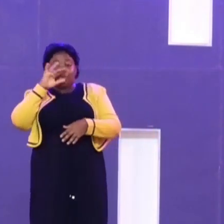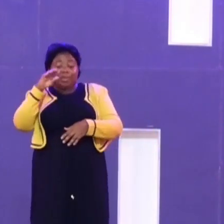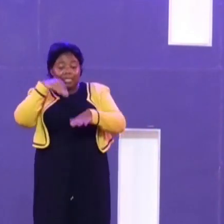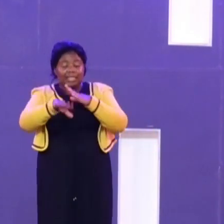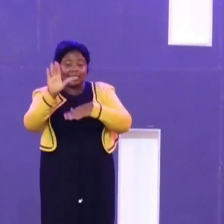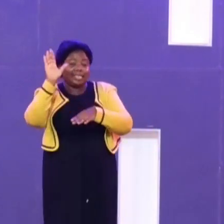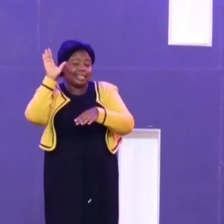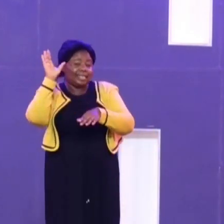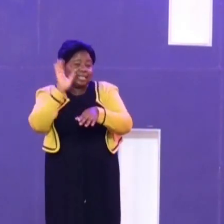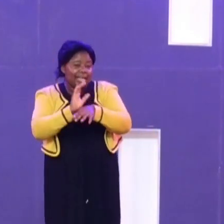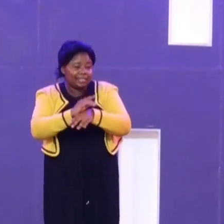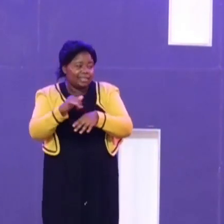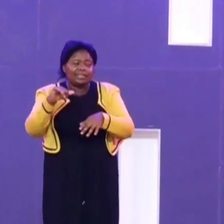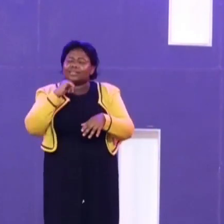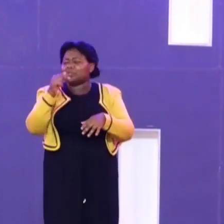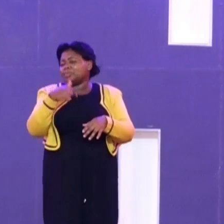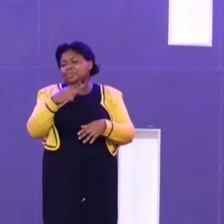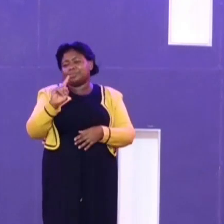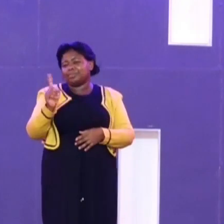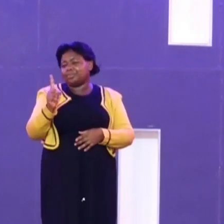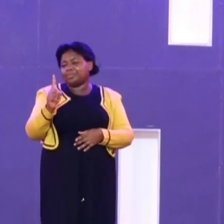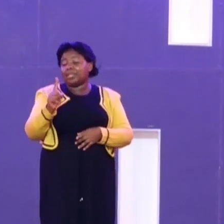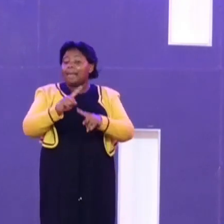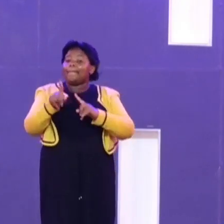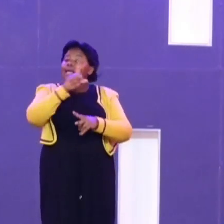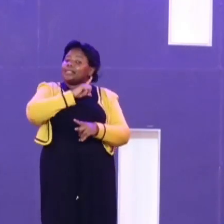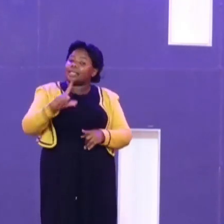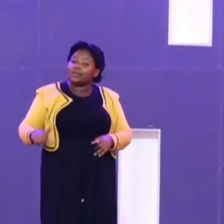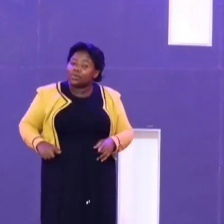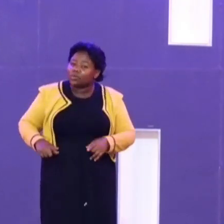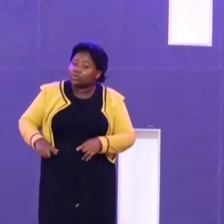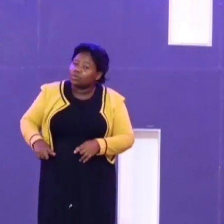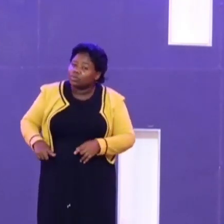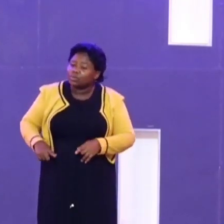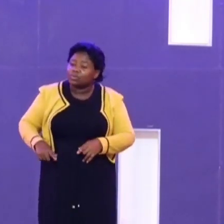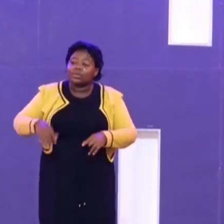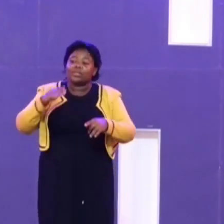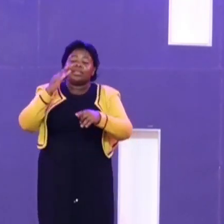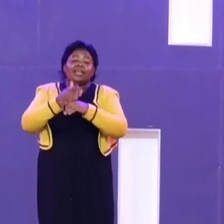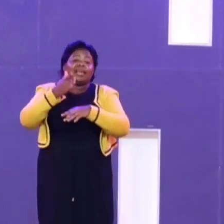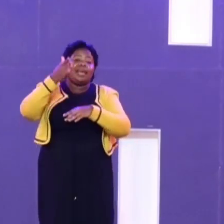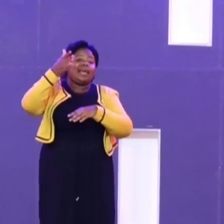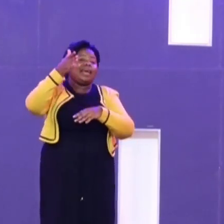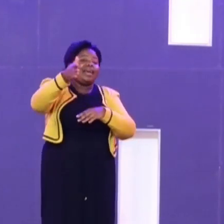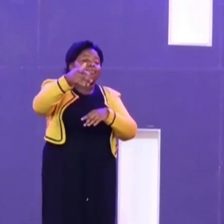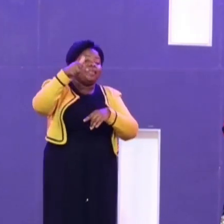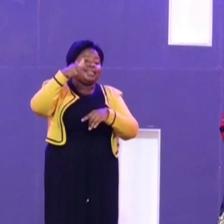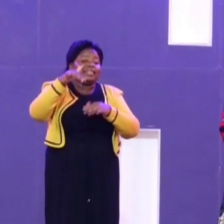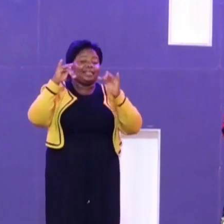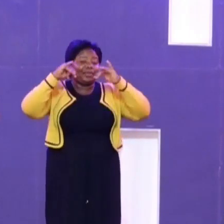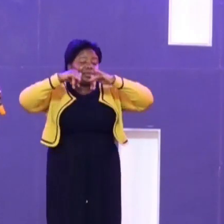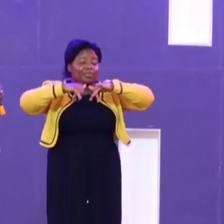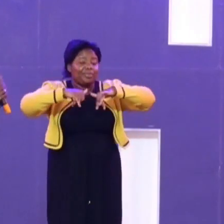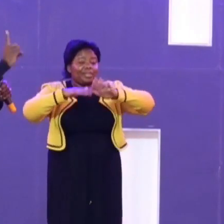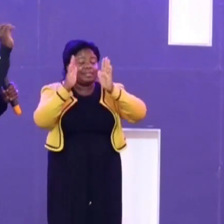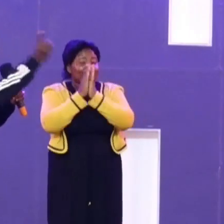kusimba kanisa eno. It was not I. Teyalinze. It was the Lord. Yali mukama. After this conference I pray. The conference